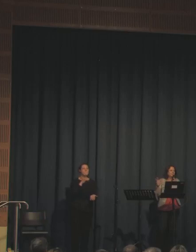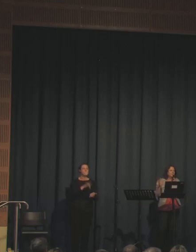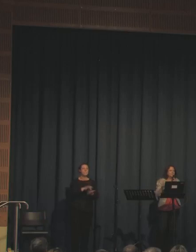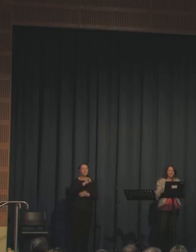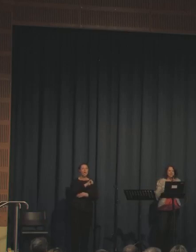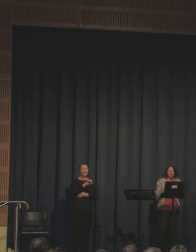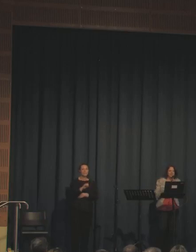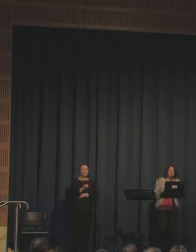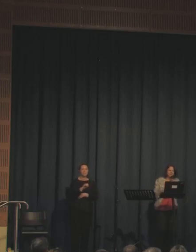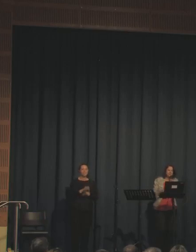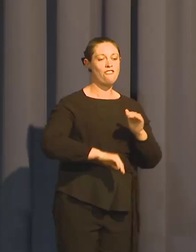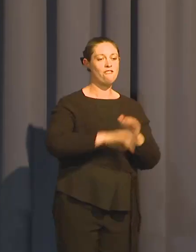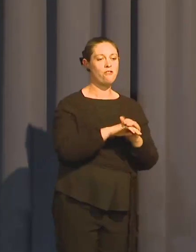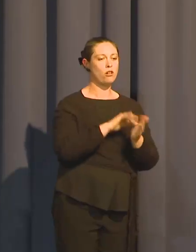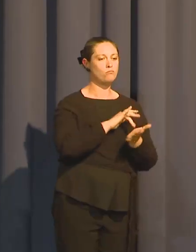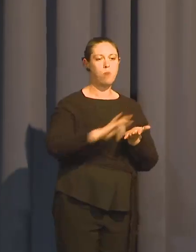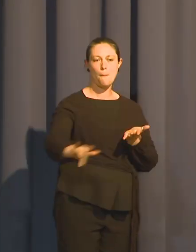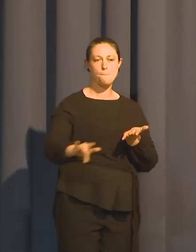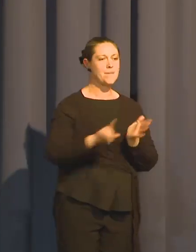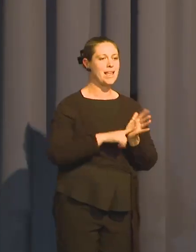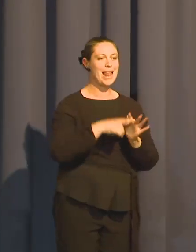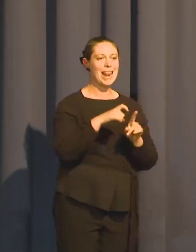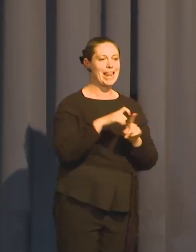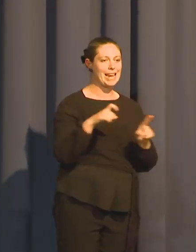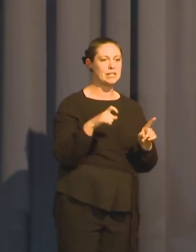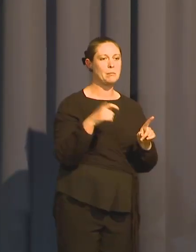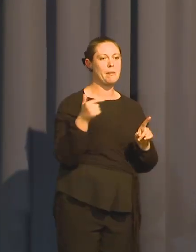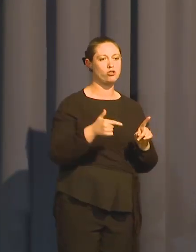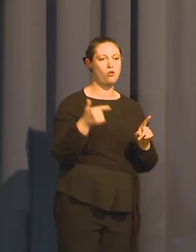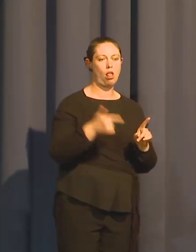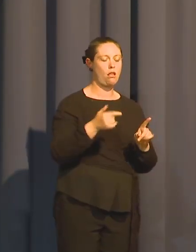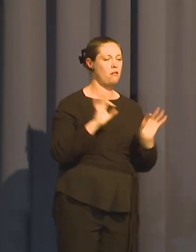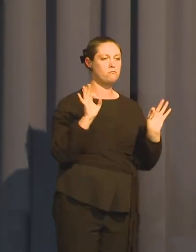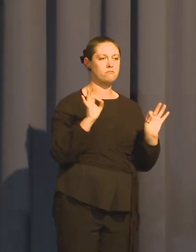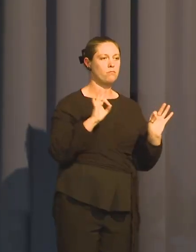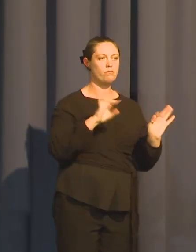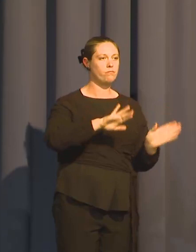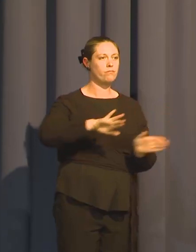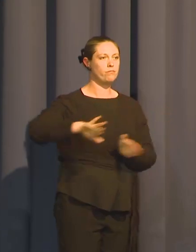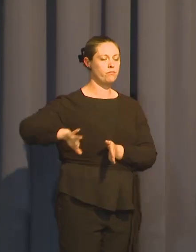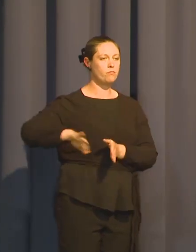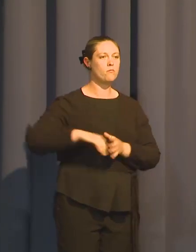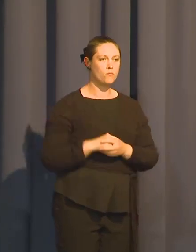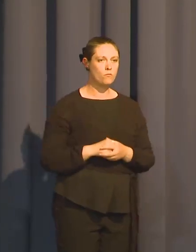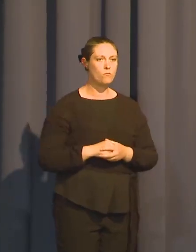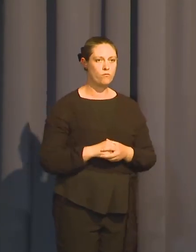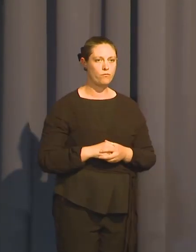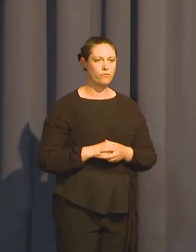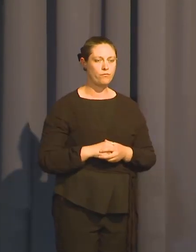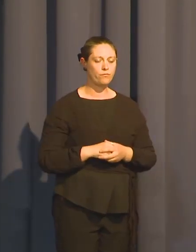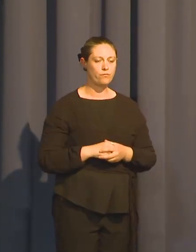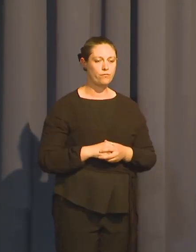the phase-out, so you could no longer buy petrol that had lead in it.